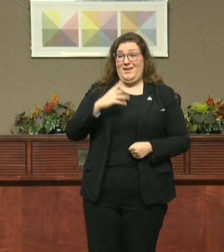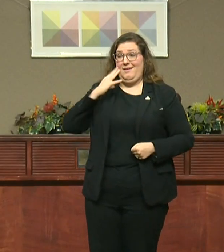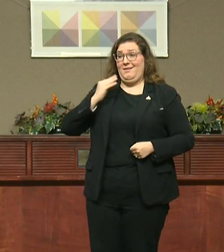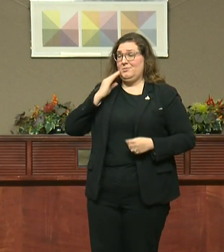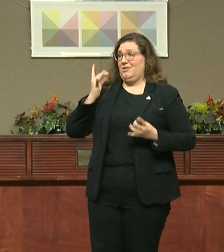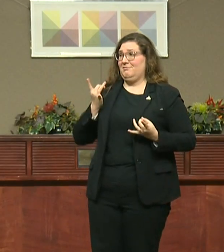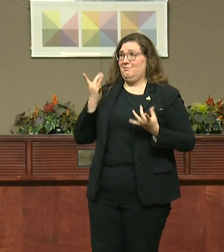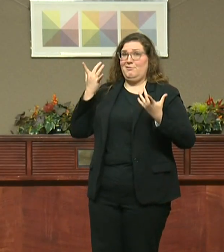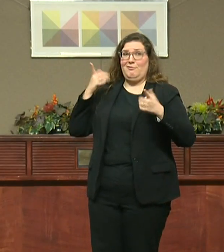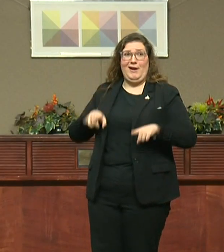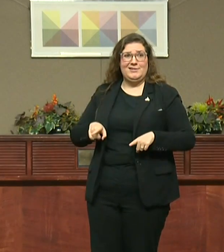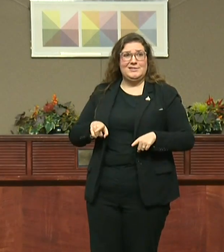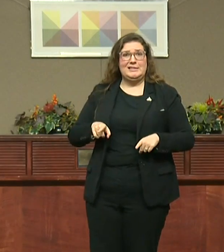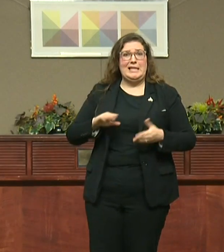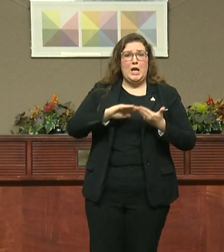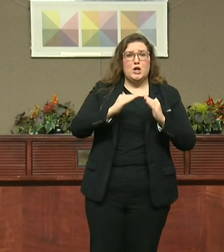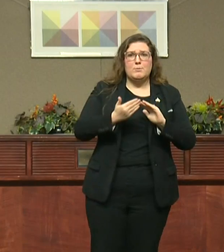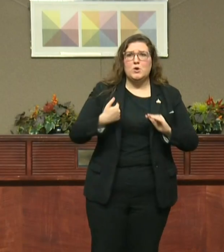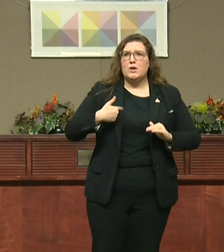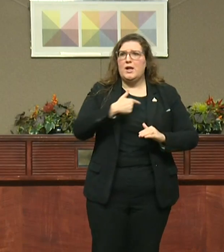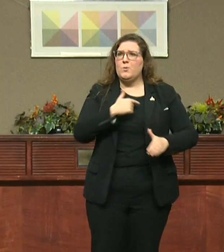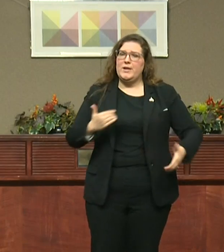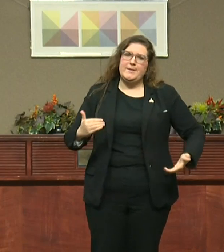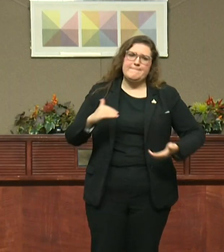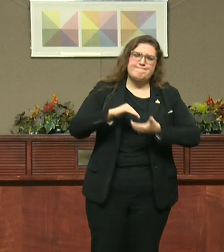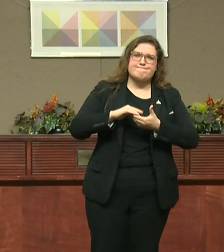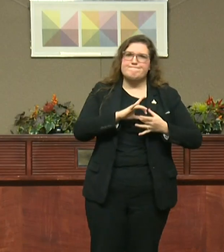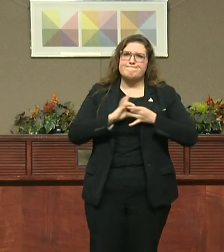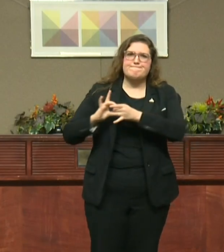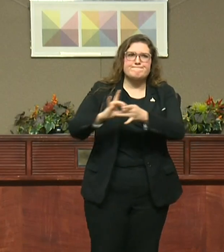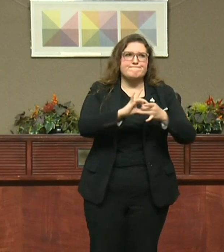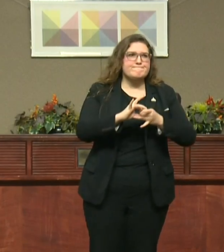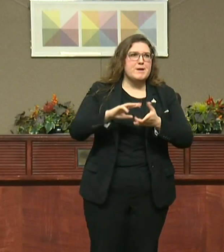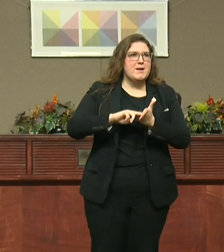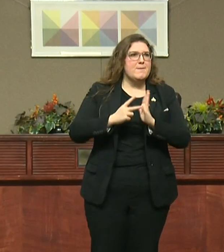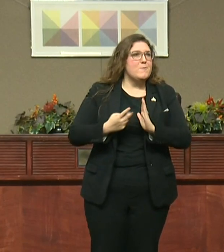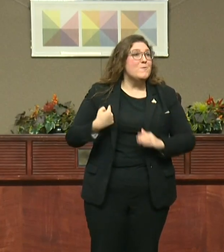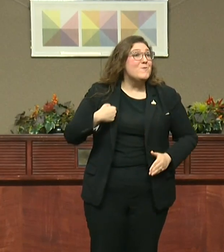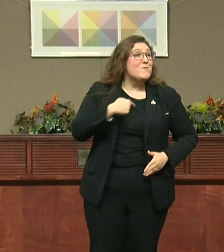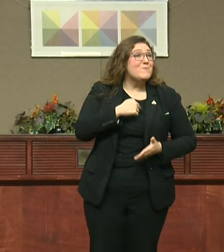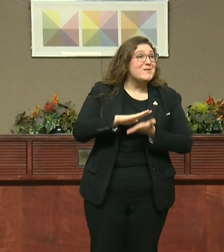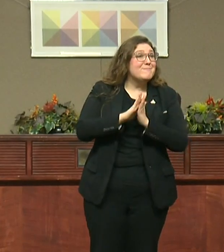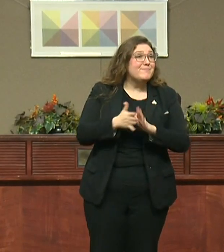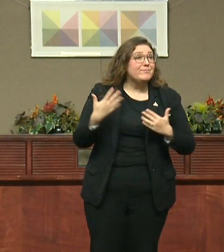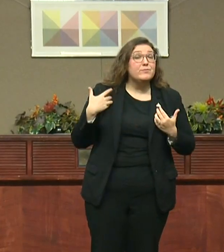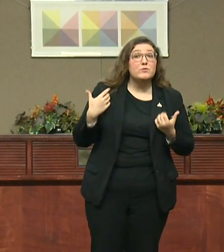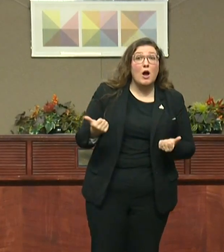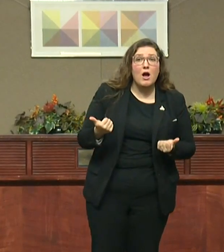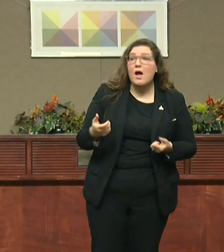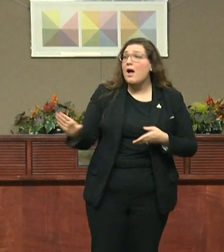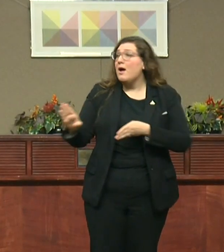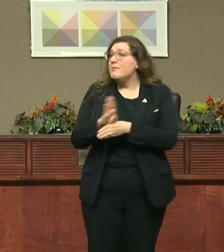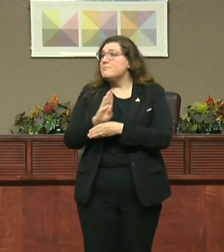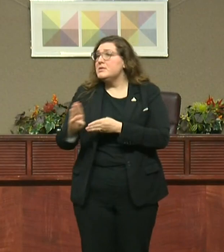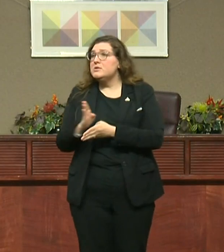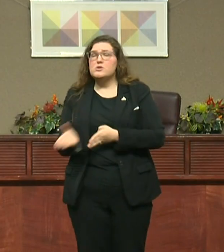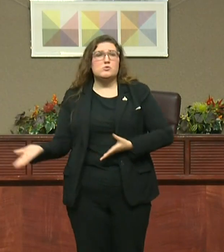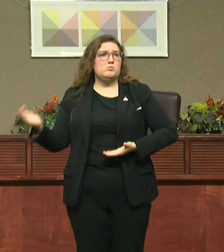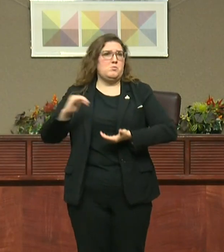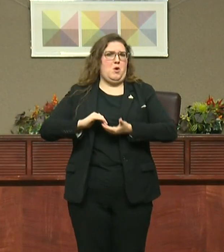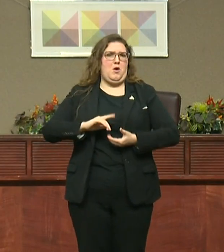community comes together, we come out stronger on the backside. And we've had some corporate partners who have stepped up here